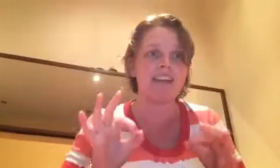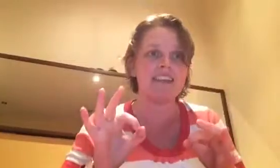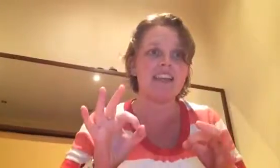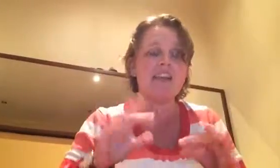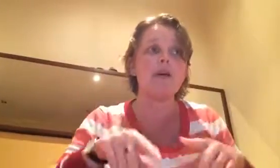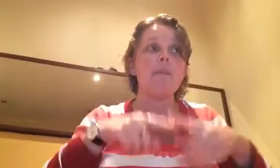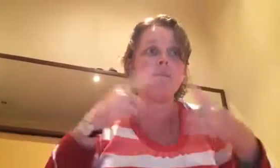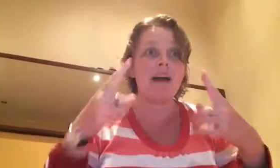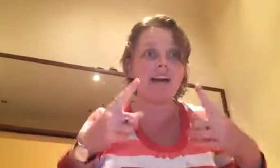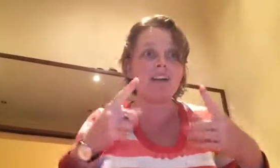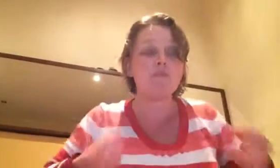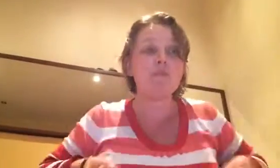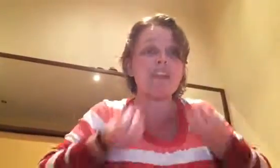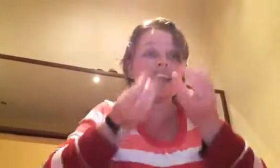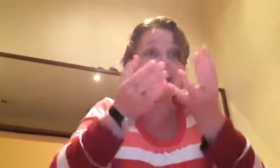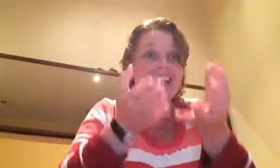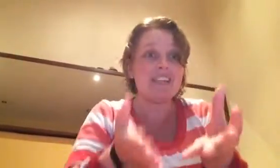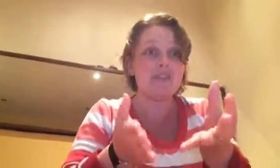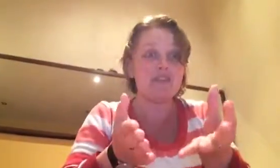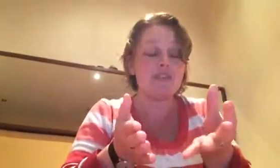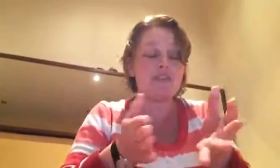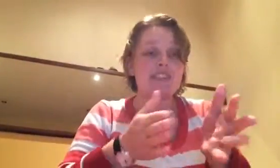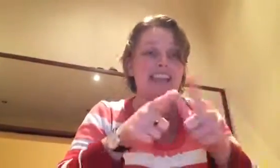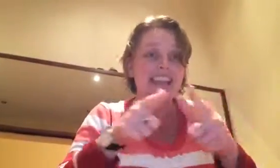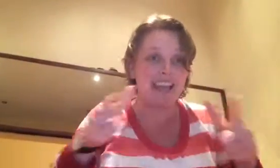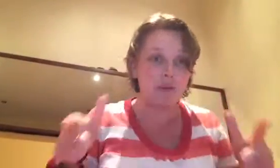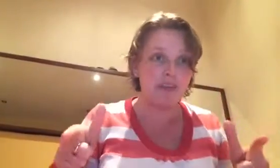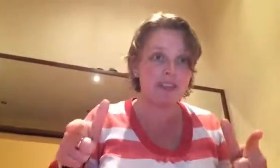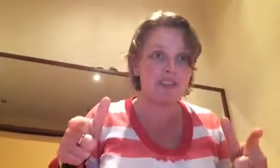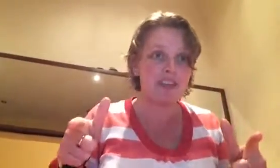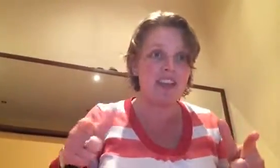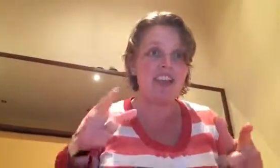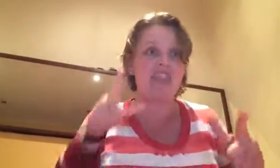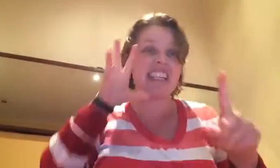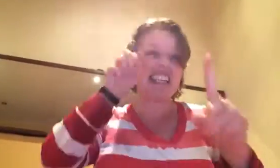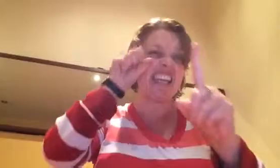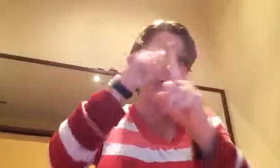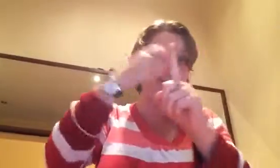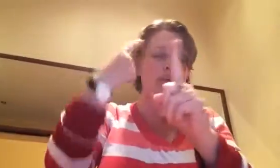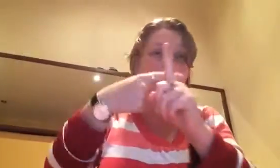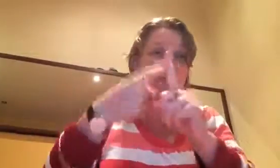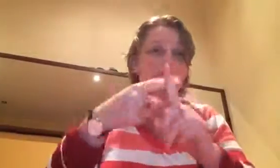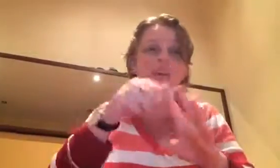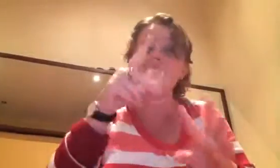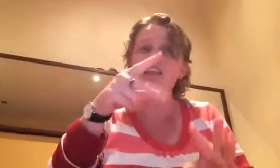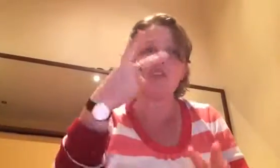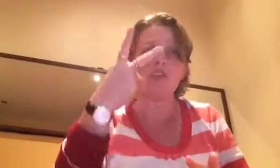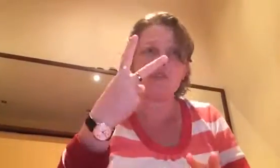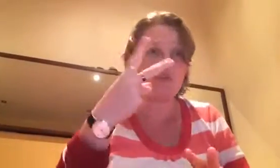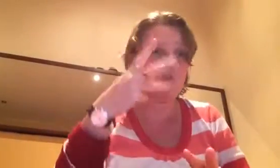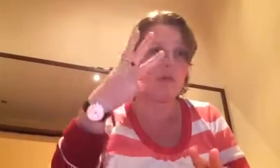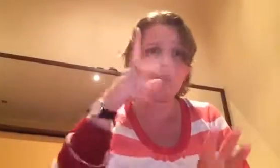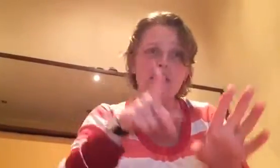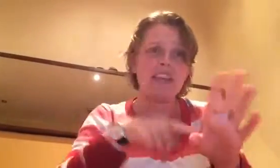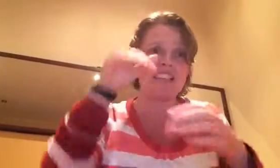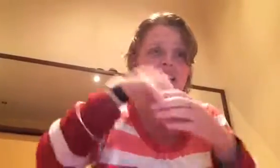behind. But when we introduce language, they just catch up really quick, and they can go 2 or 3 years